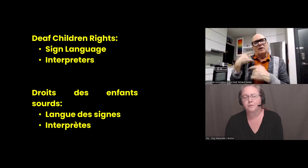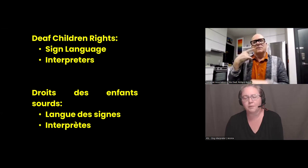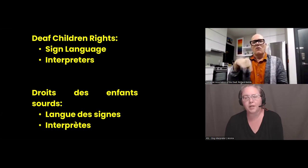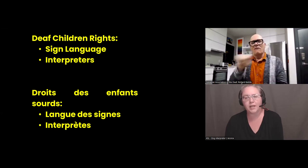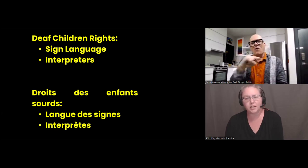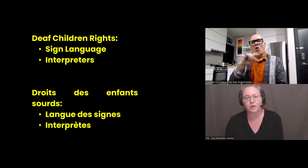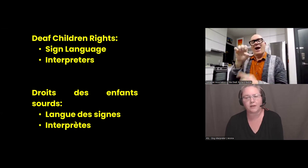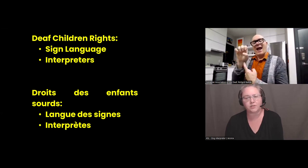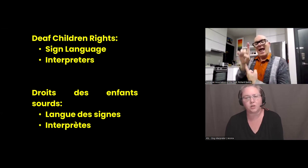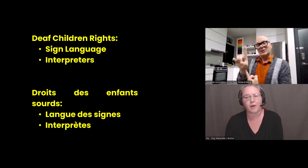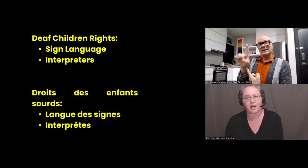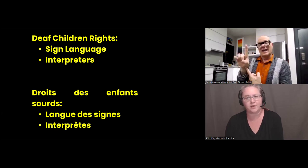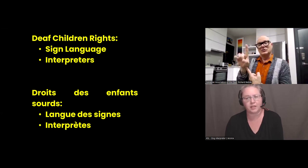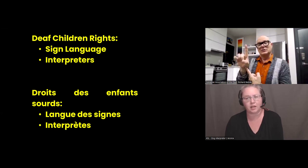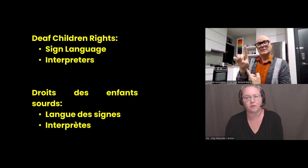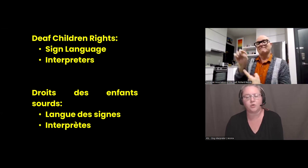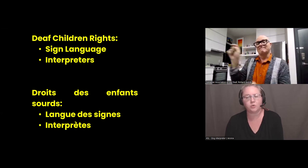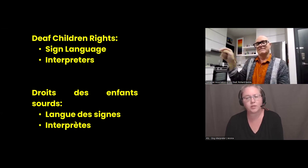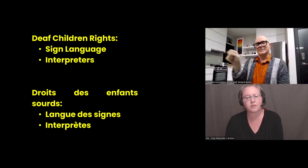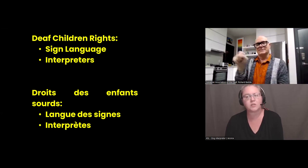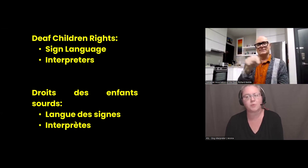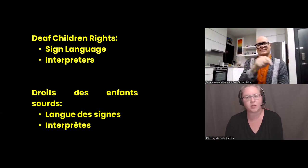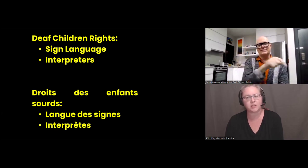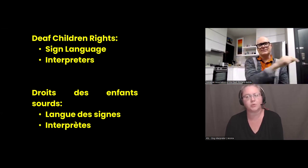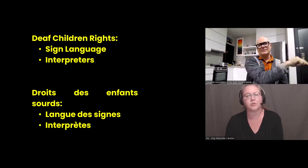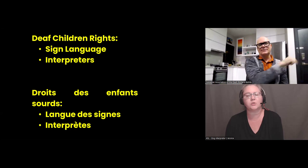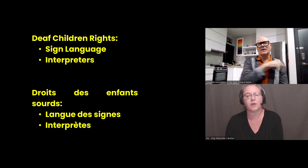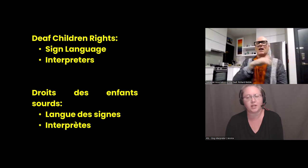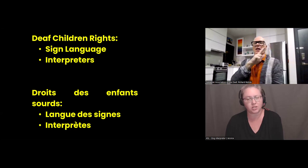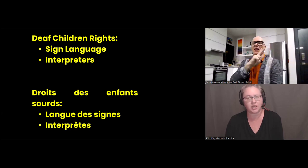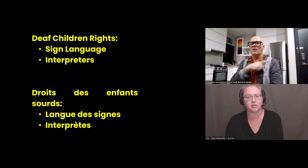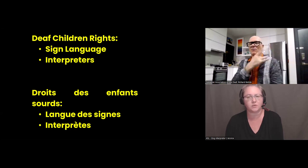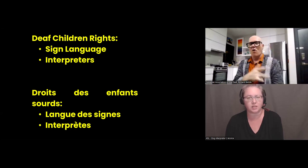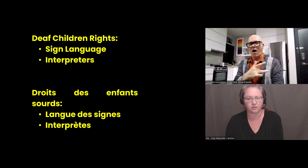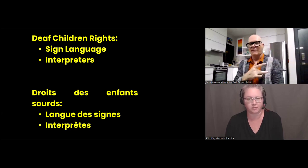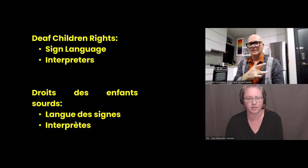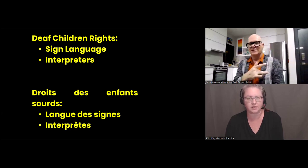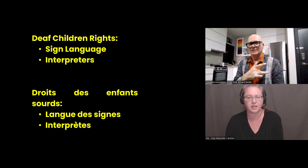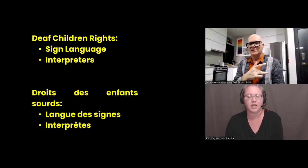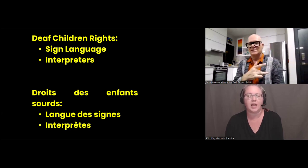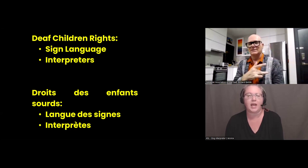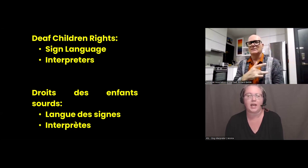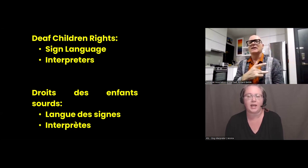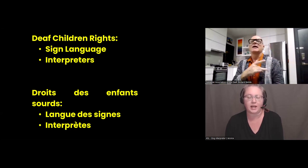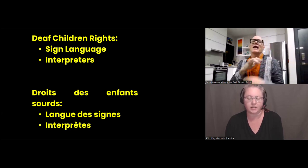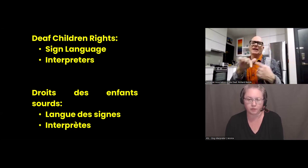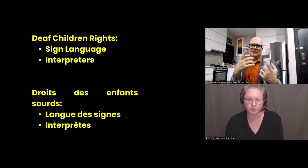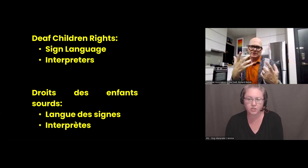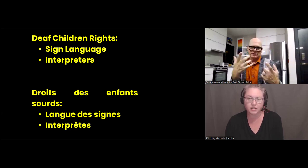But again, you have to go back and think of who is responsible to educate those governments at the provincial